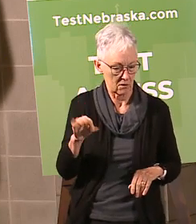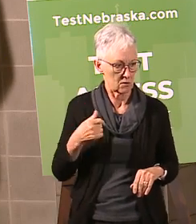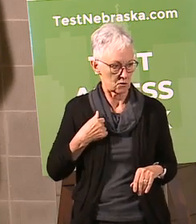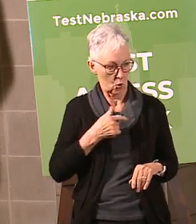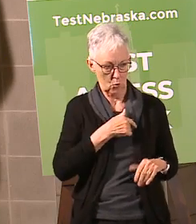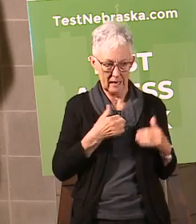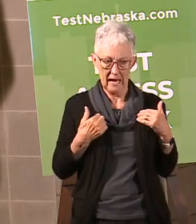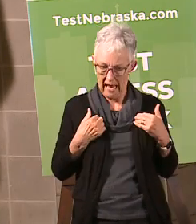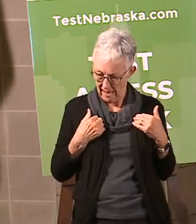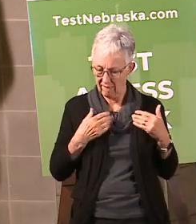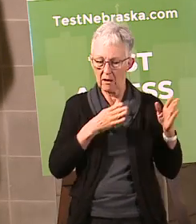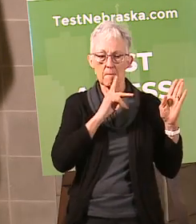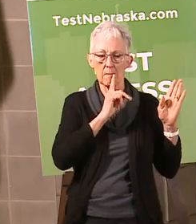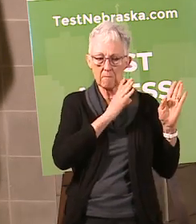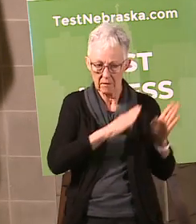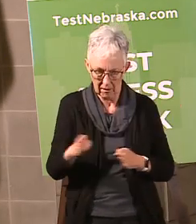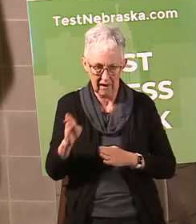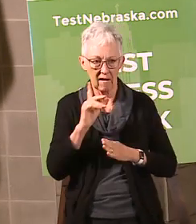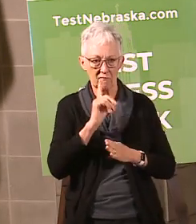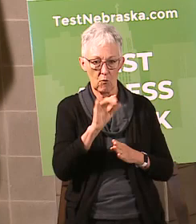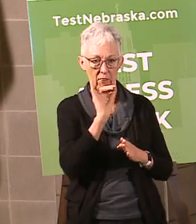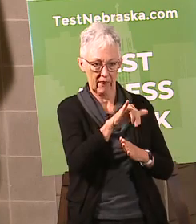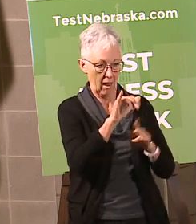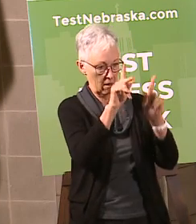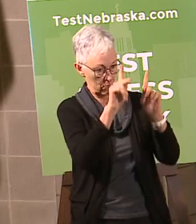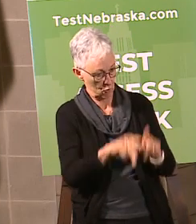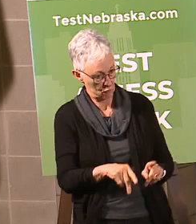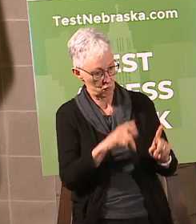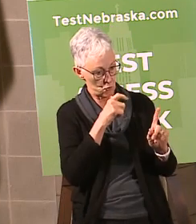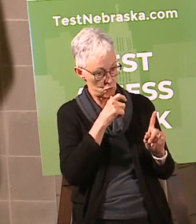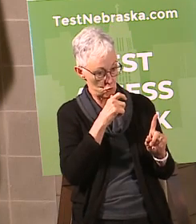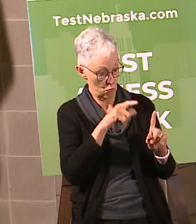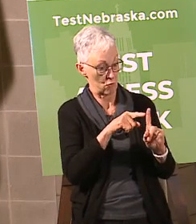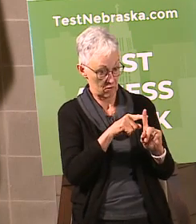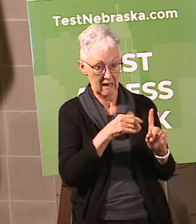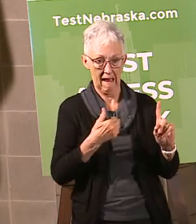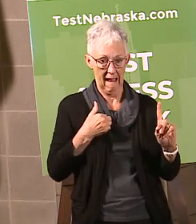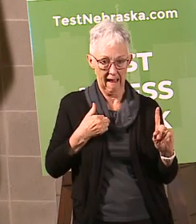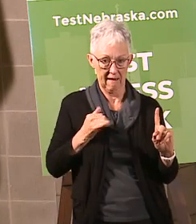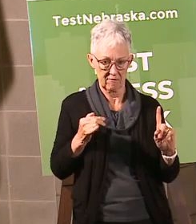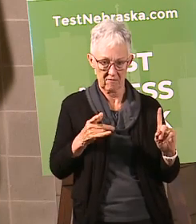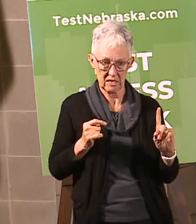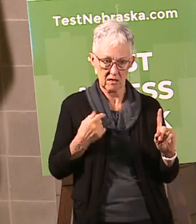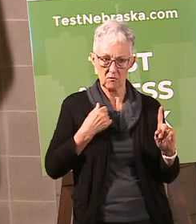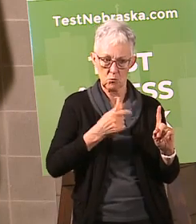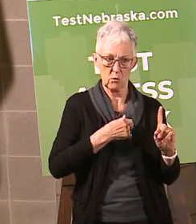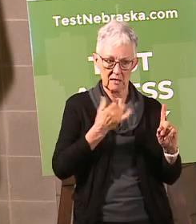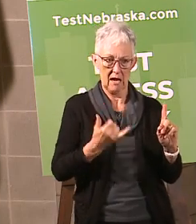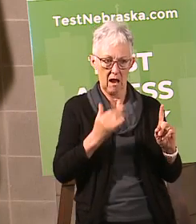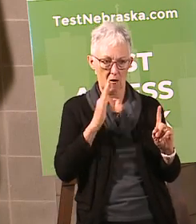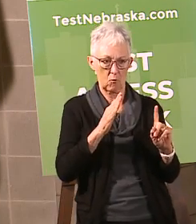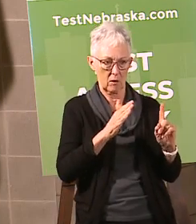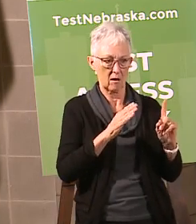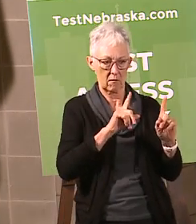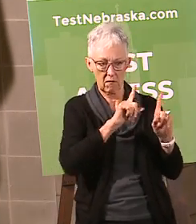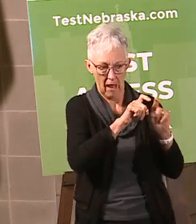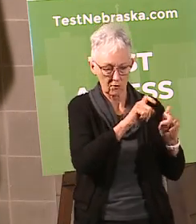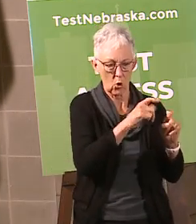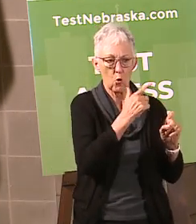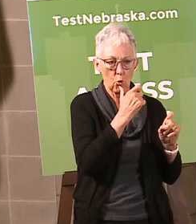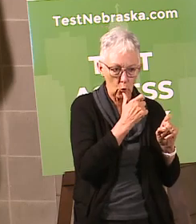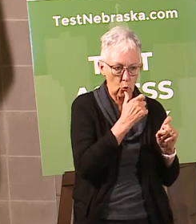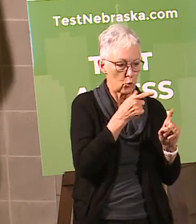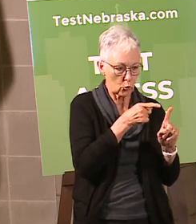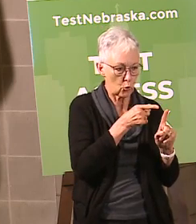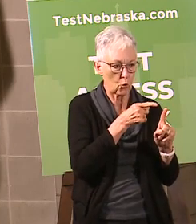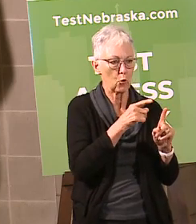they've been in contact with, and if anybody's showing symptoms, again, we'll be taking the appropriate steps to get those folks tested. So we're treating the inmates just like we're